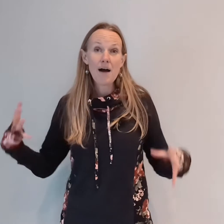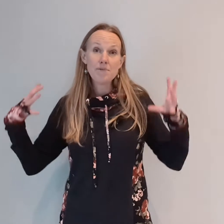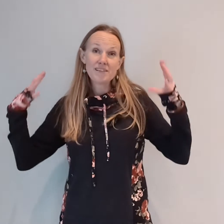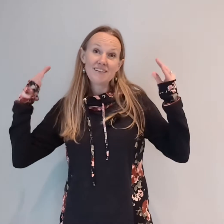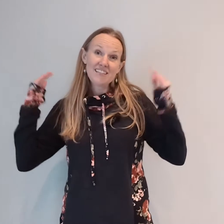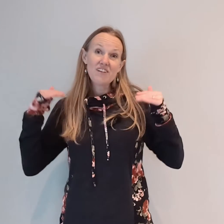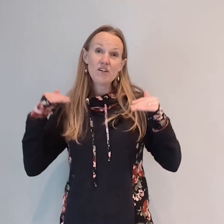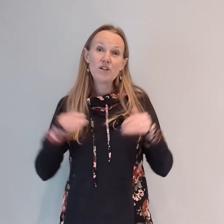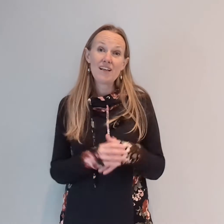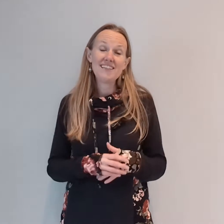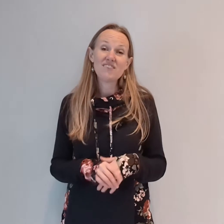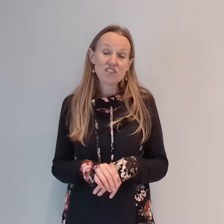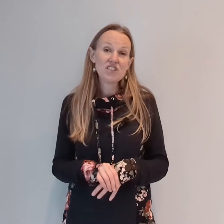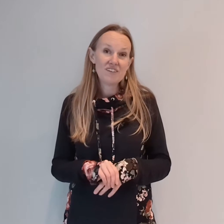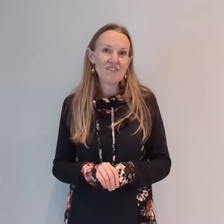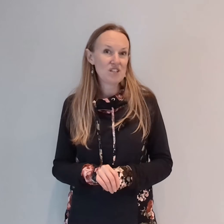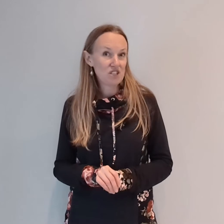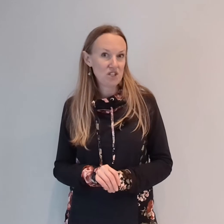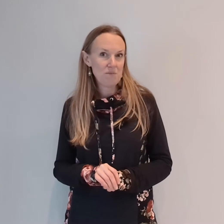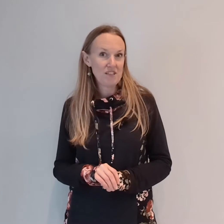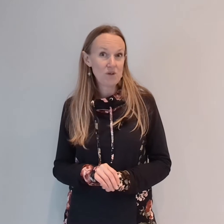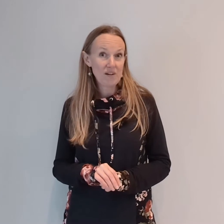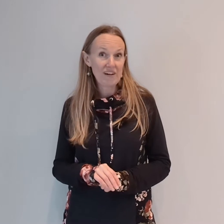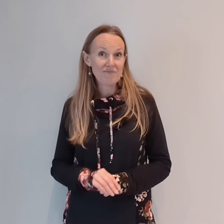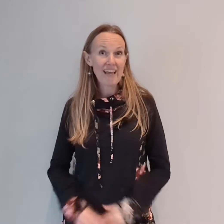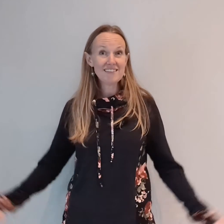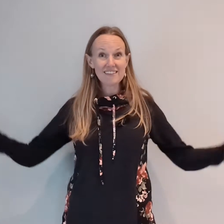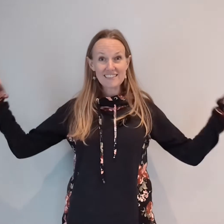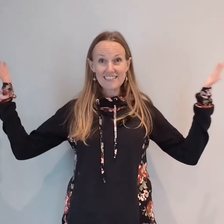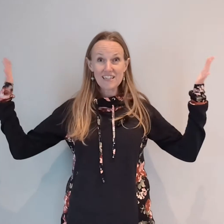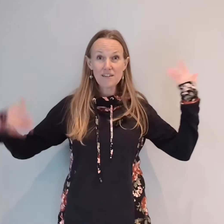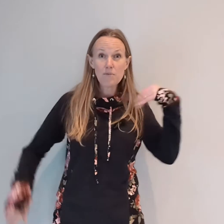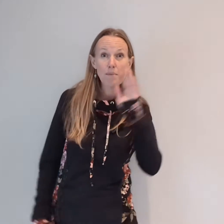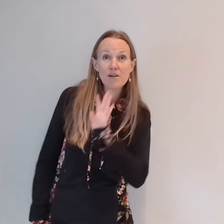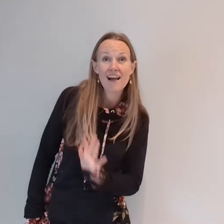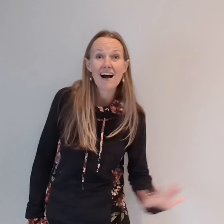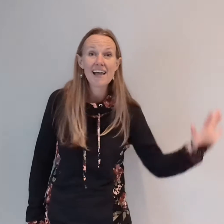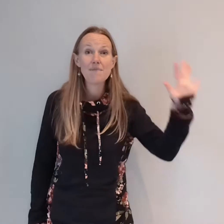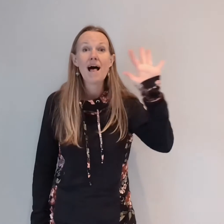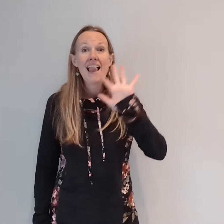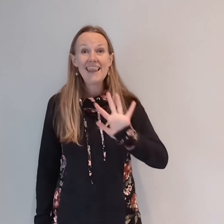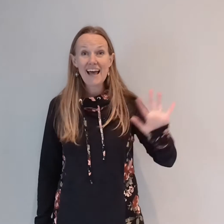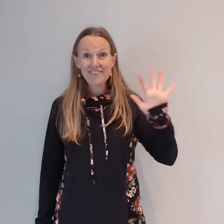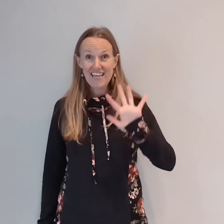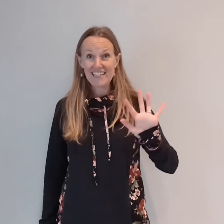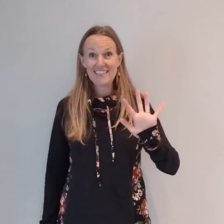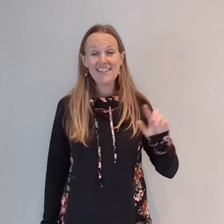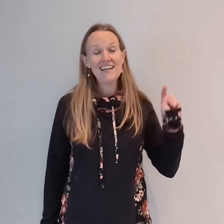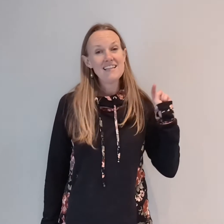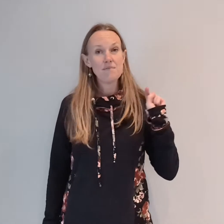but each video, at least the first 2 videos, should be shorter. Okay, so let's get started. Remember that I am left-handed. That